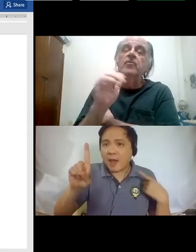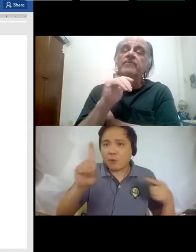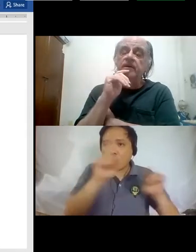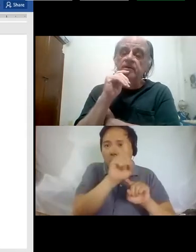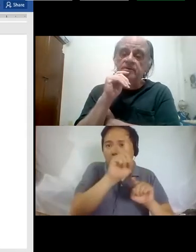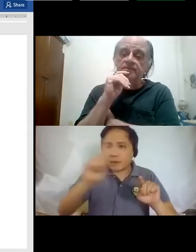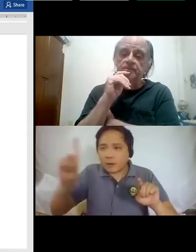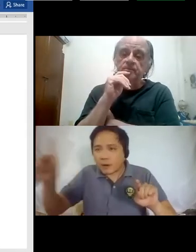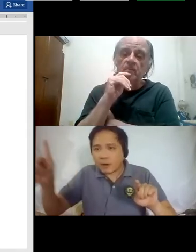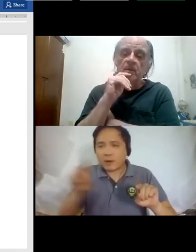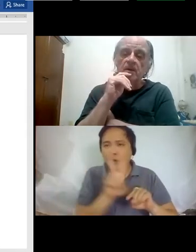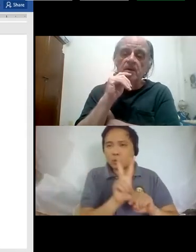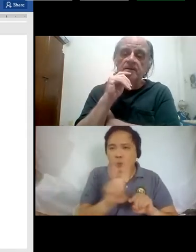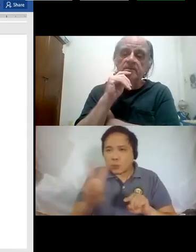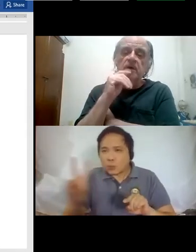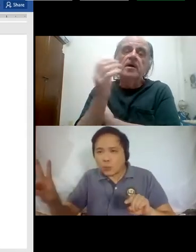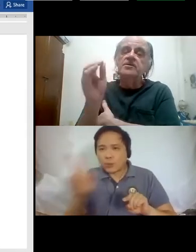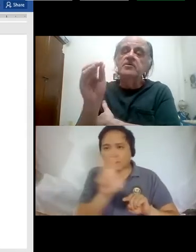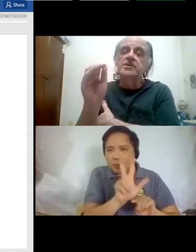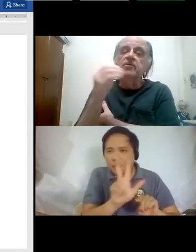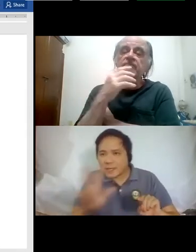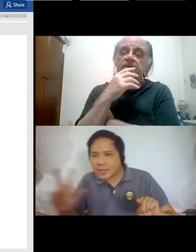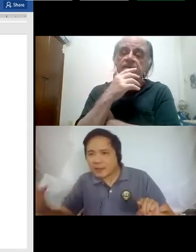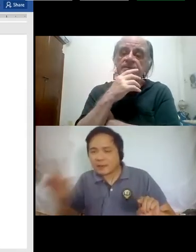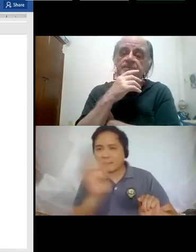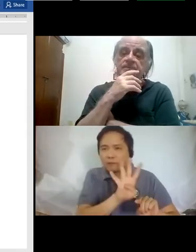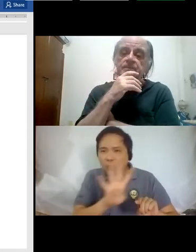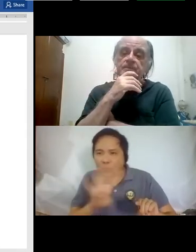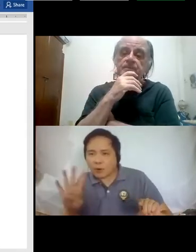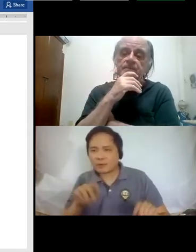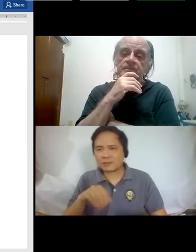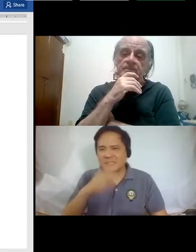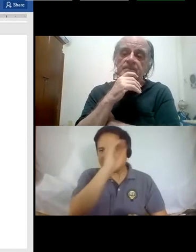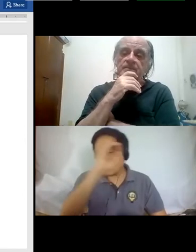and 4 fingers, but also 0 fingers.